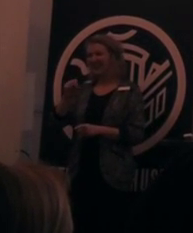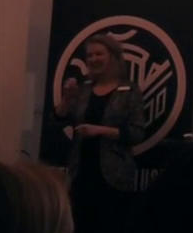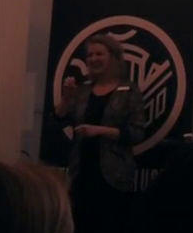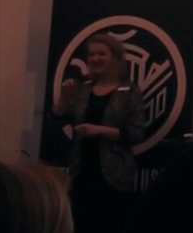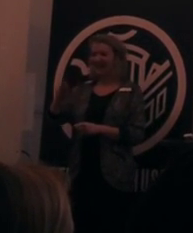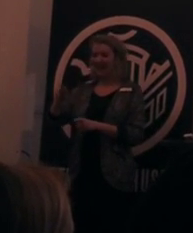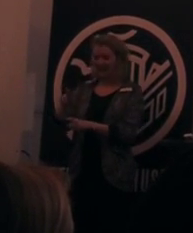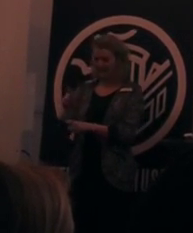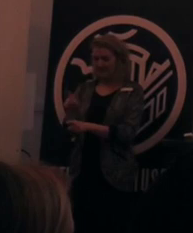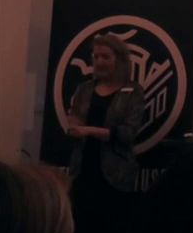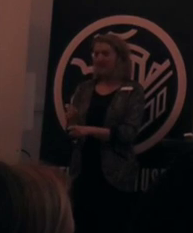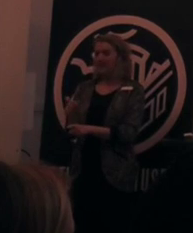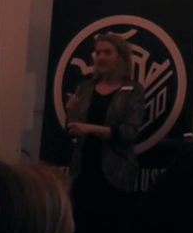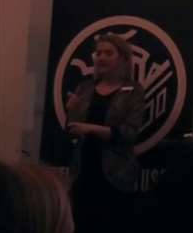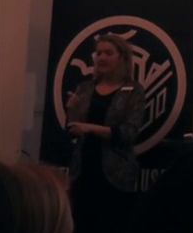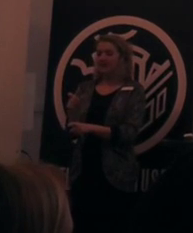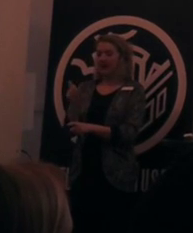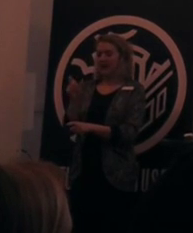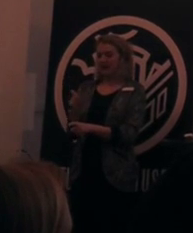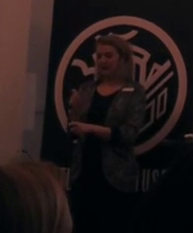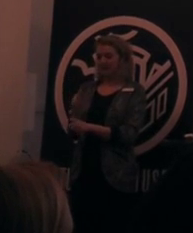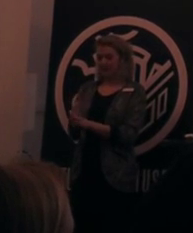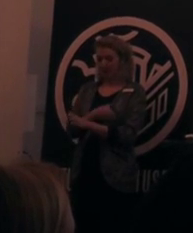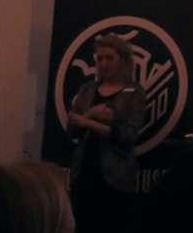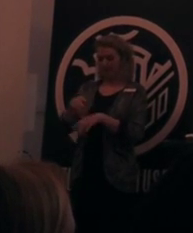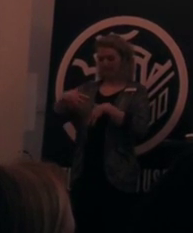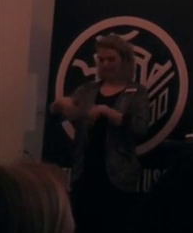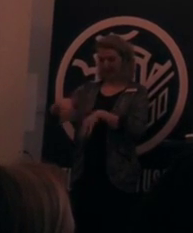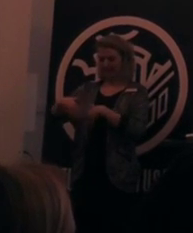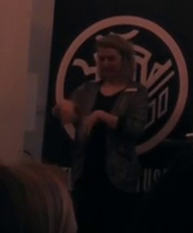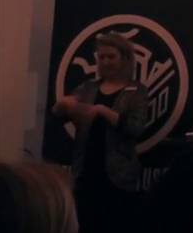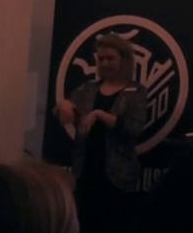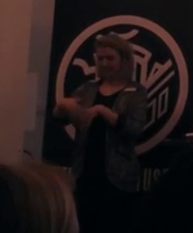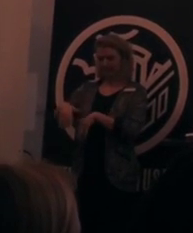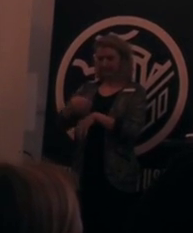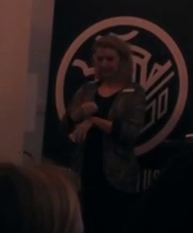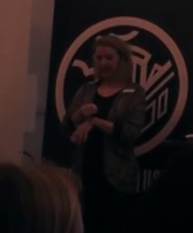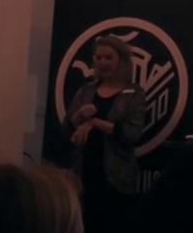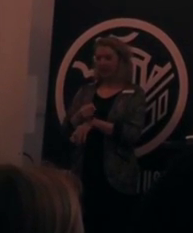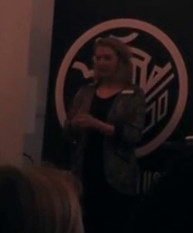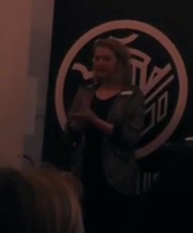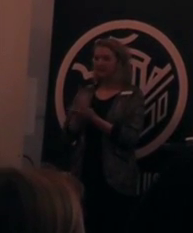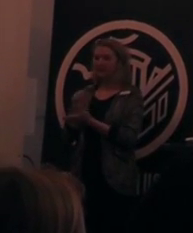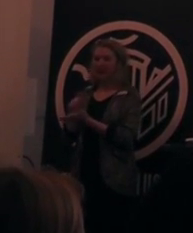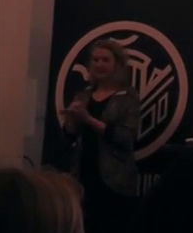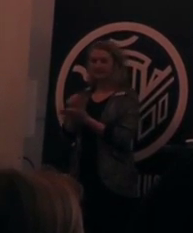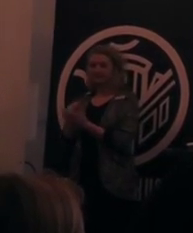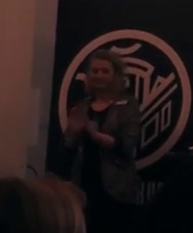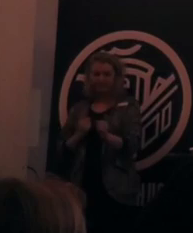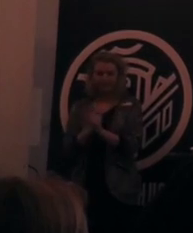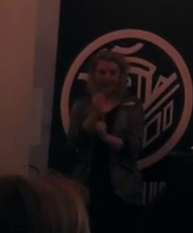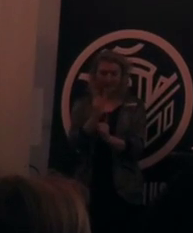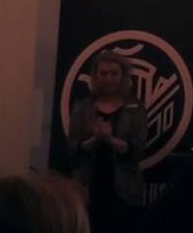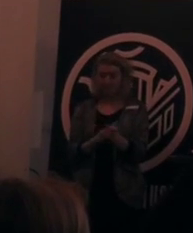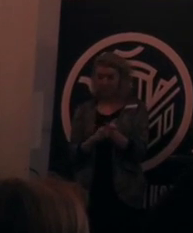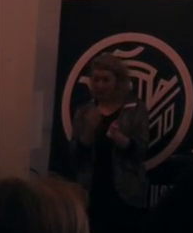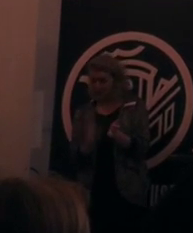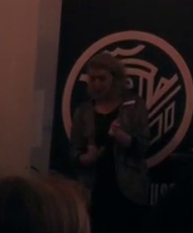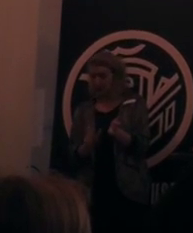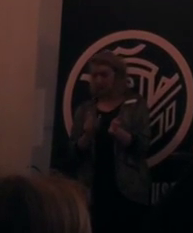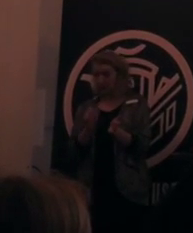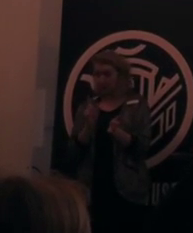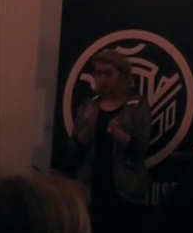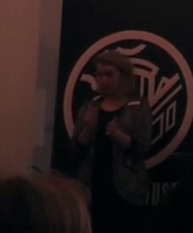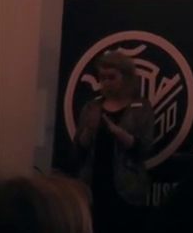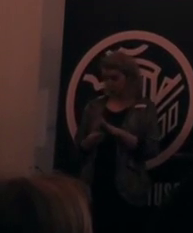vote and before the march, and the press went to him and asked him, you know, are you in